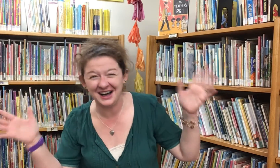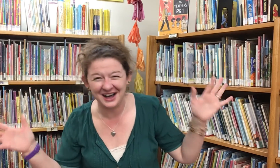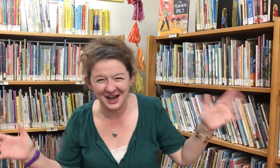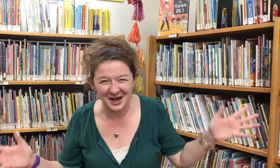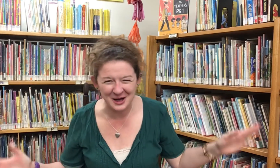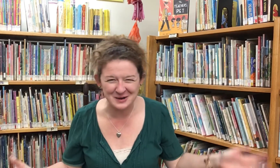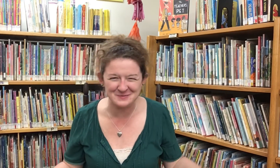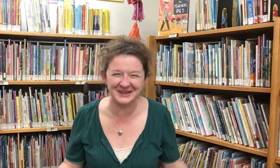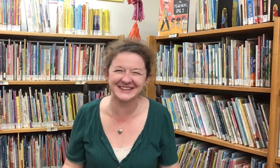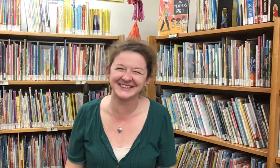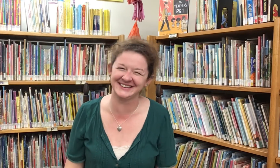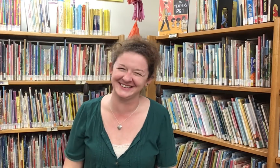pop.